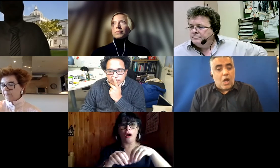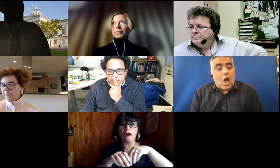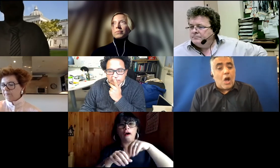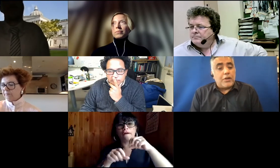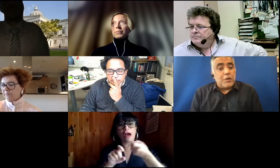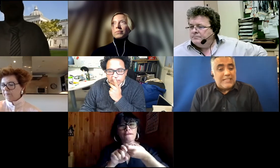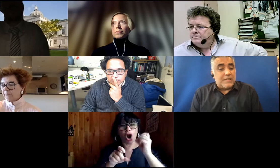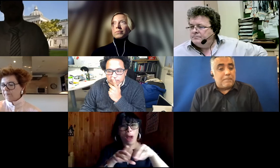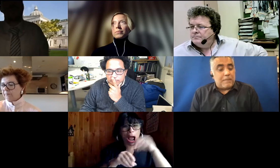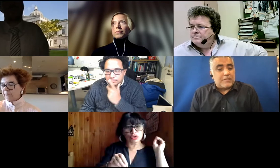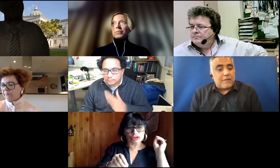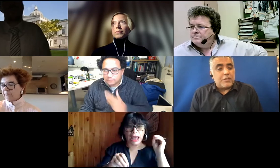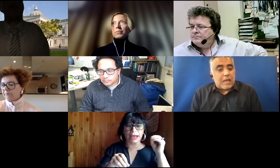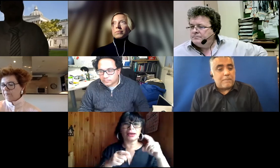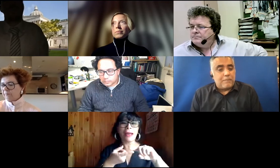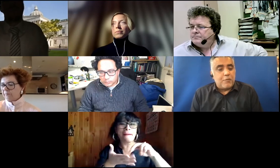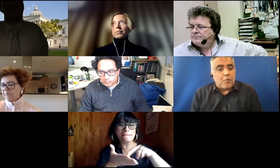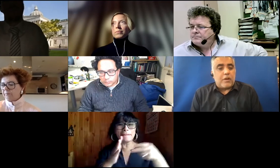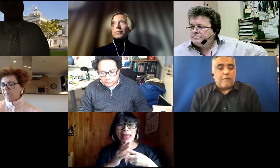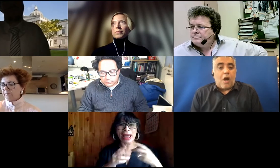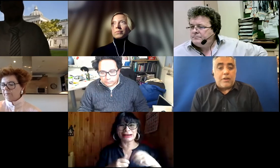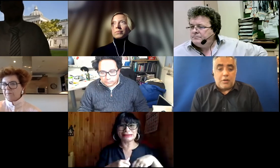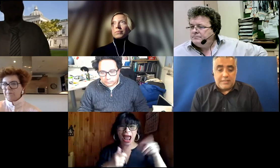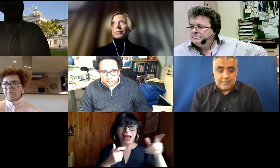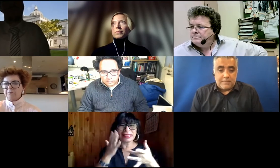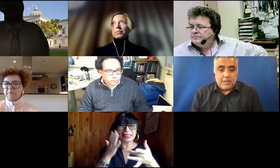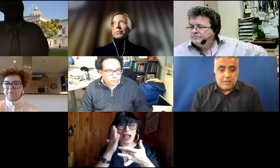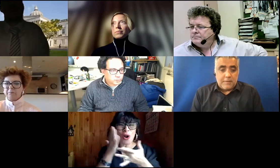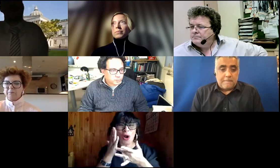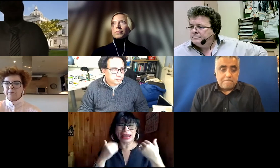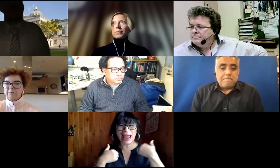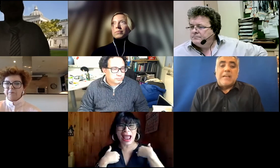very audioism. It's a very stamp viewpoint of audioism.